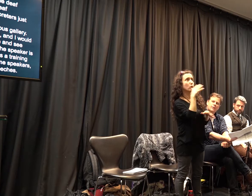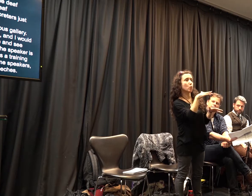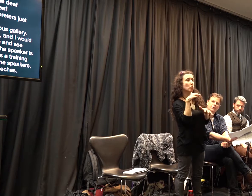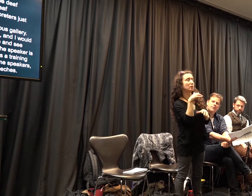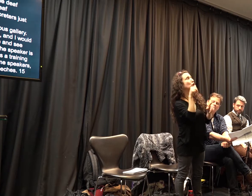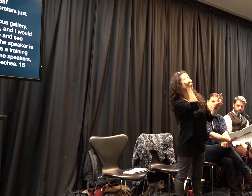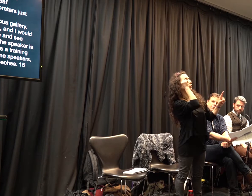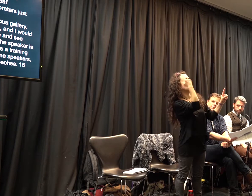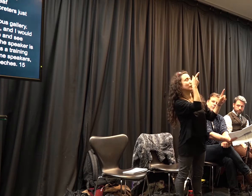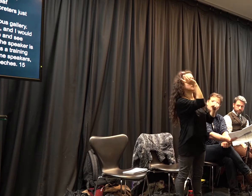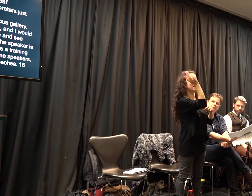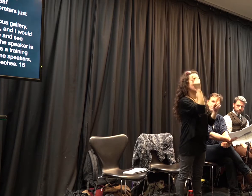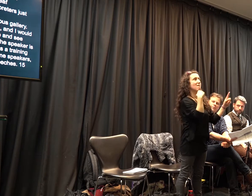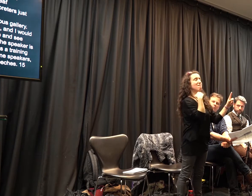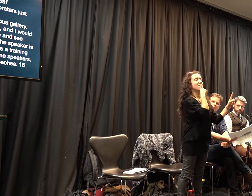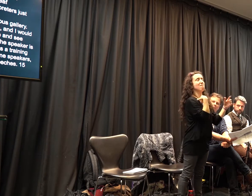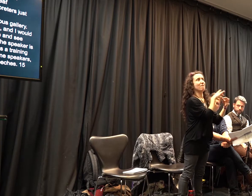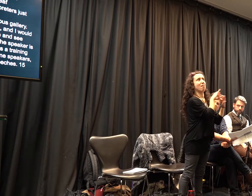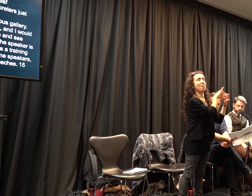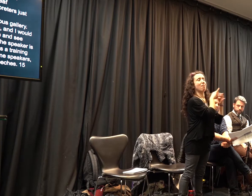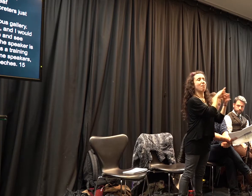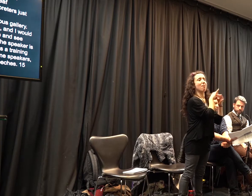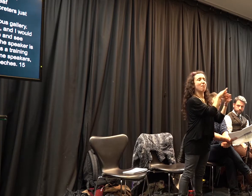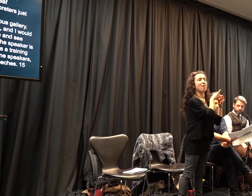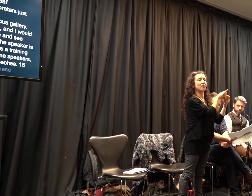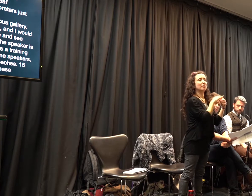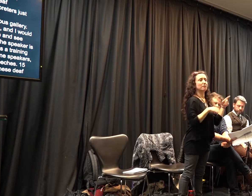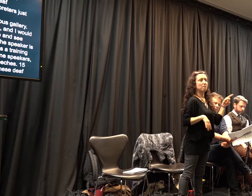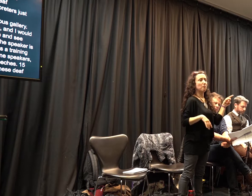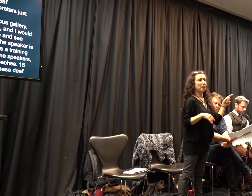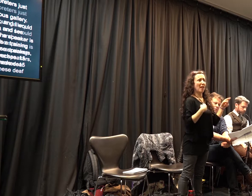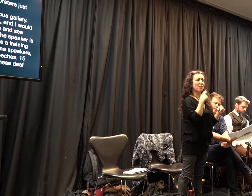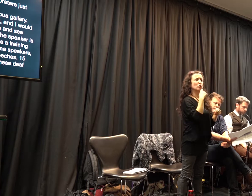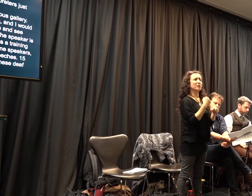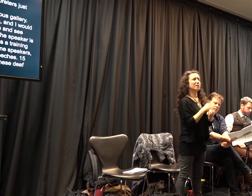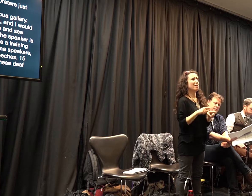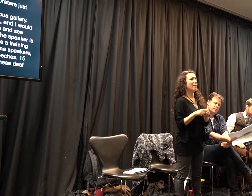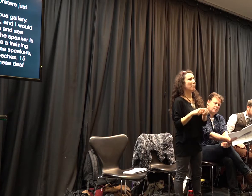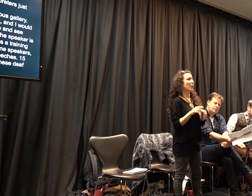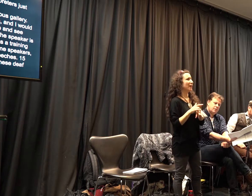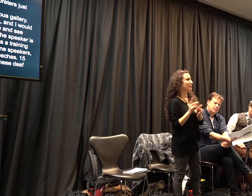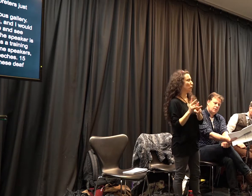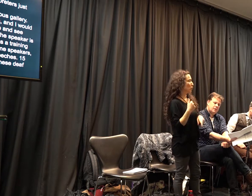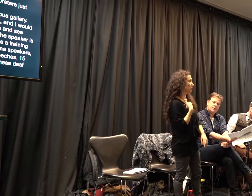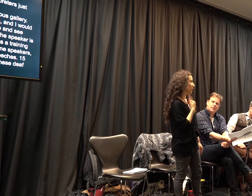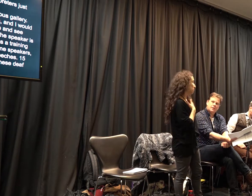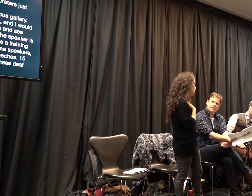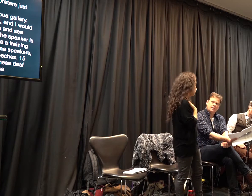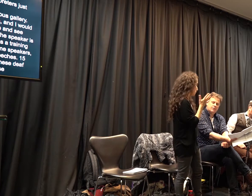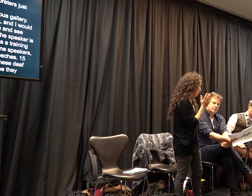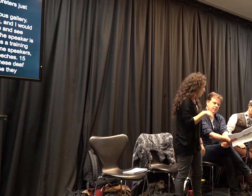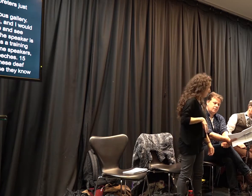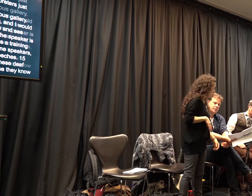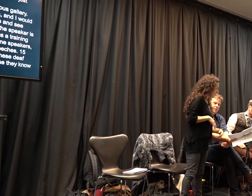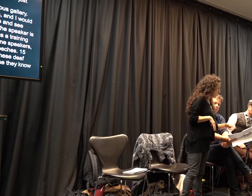these deaf speakers. It attracts a deaf audience because they know who these speakers are, and they have this relationship already with them. And I think that should be